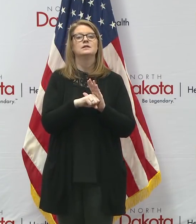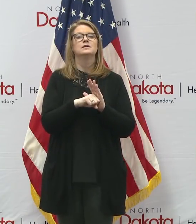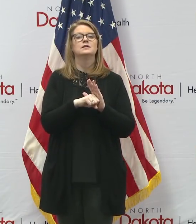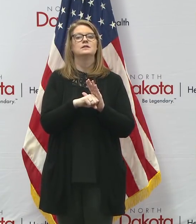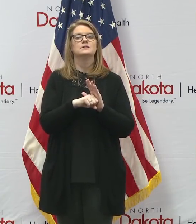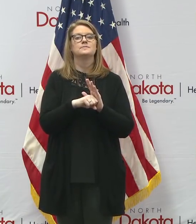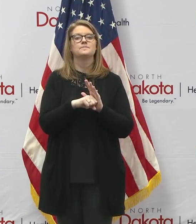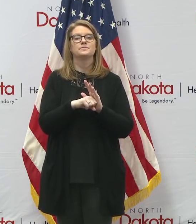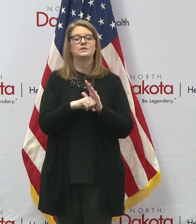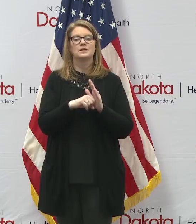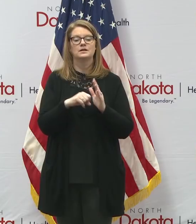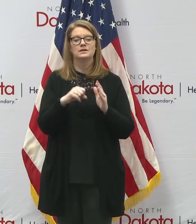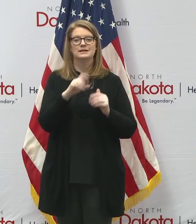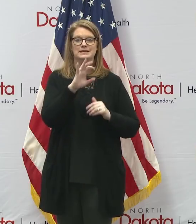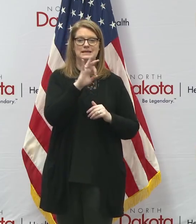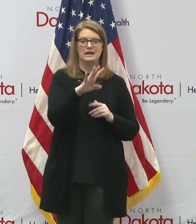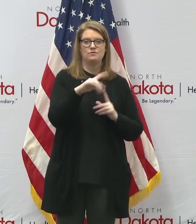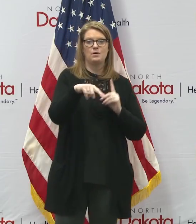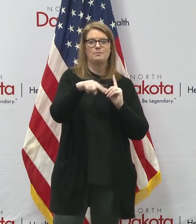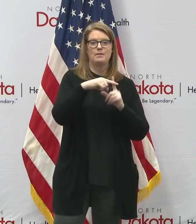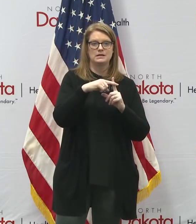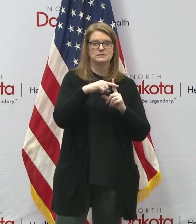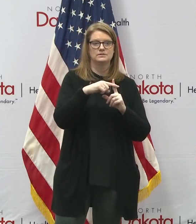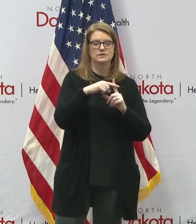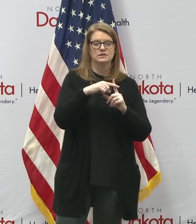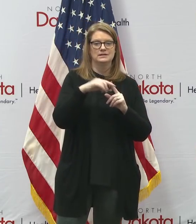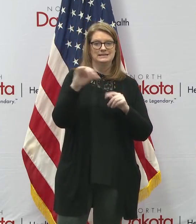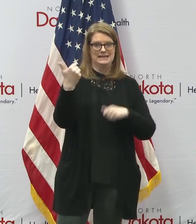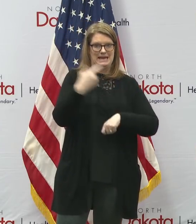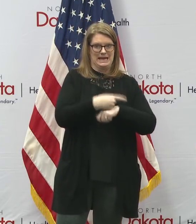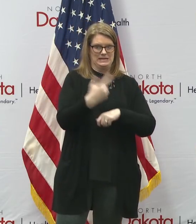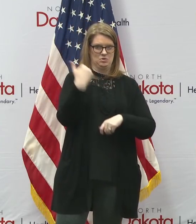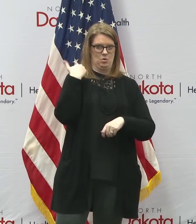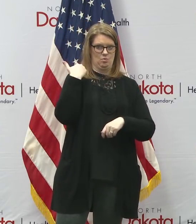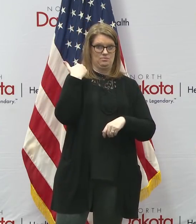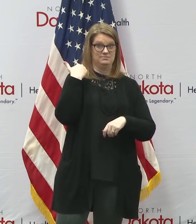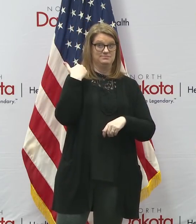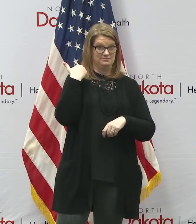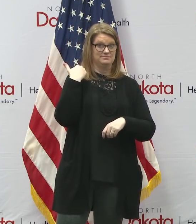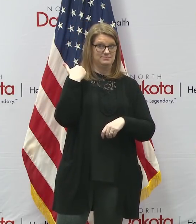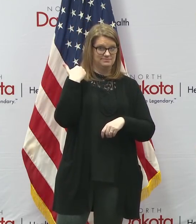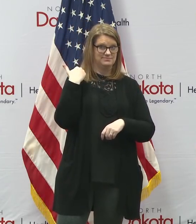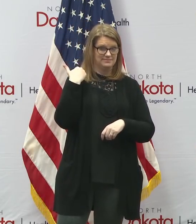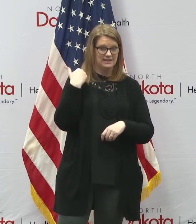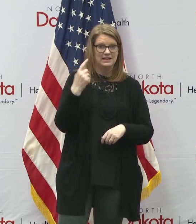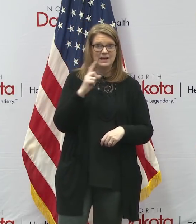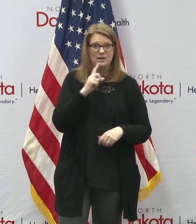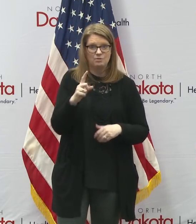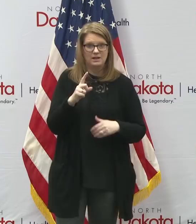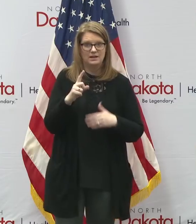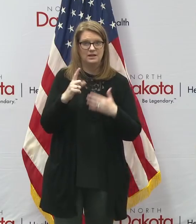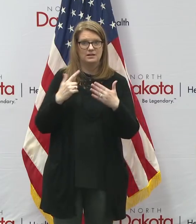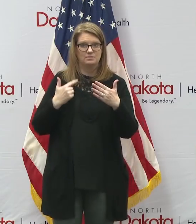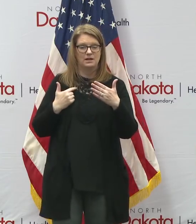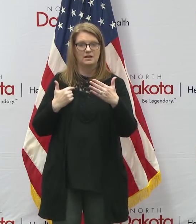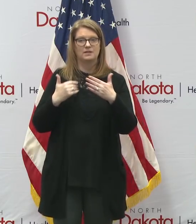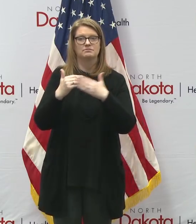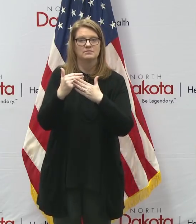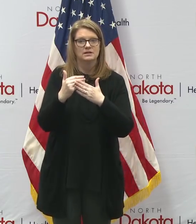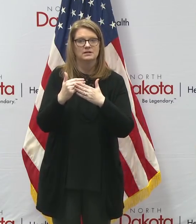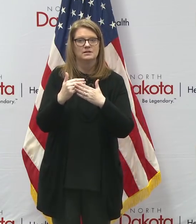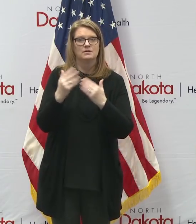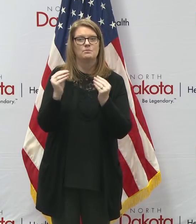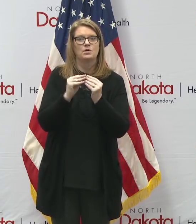that would be 94 positive 10 days ago, and it might actually be closer to 1,000 people that have contracted